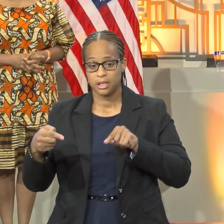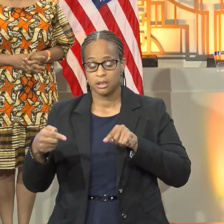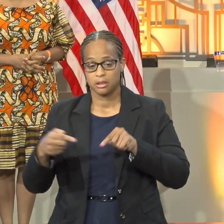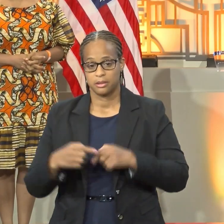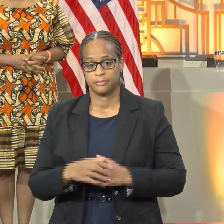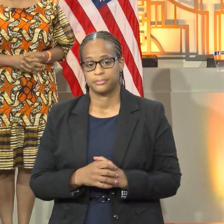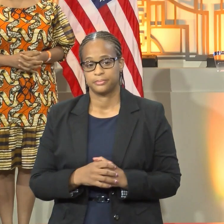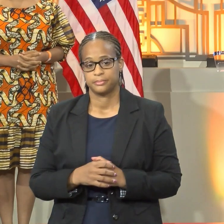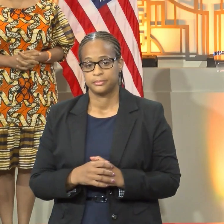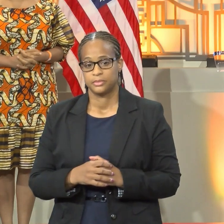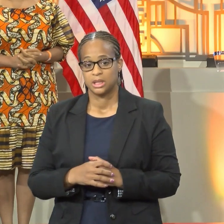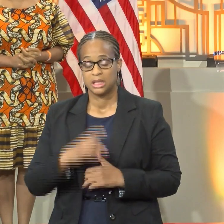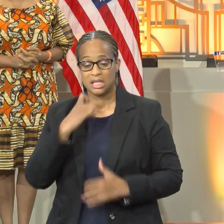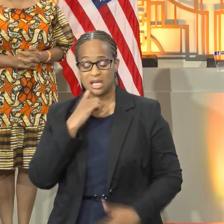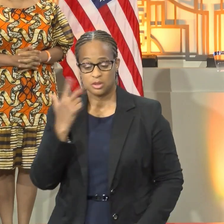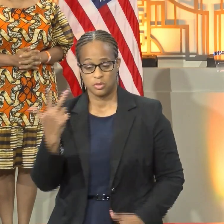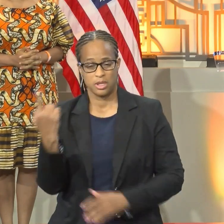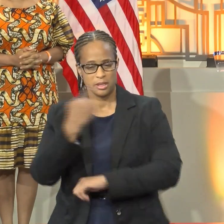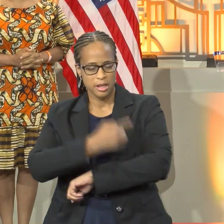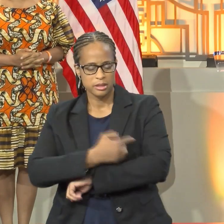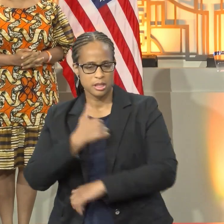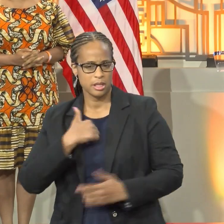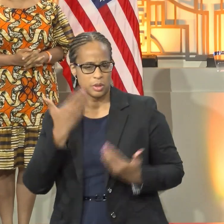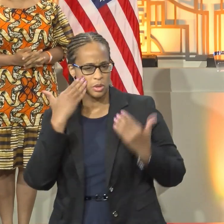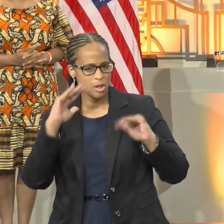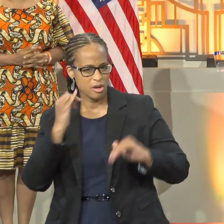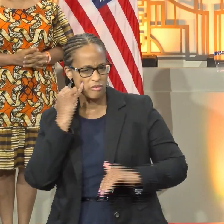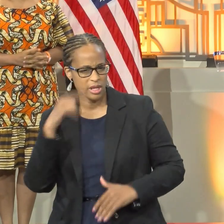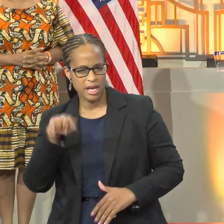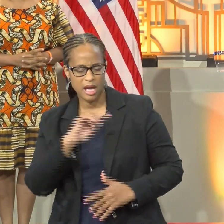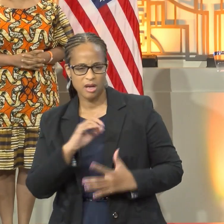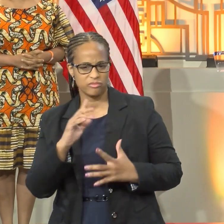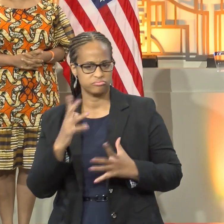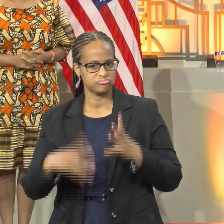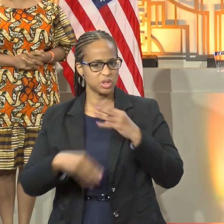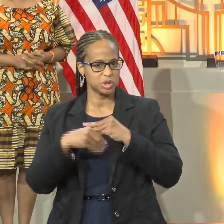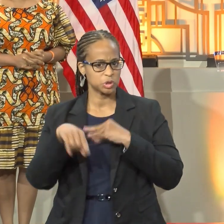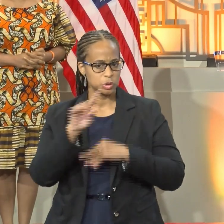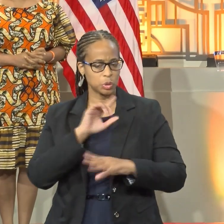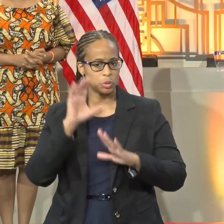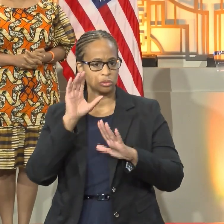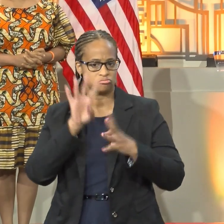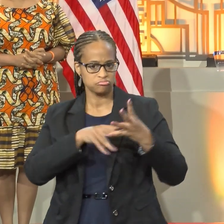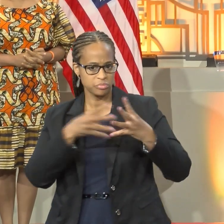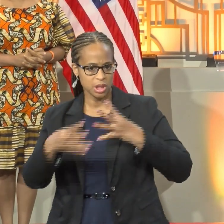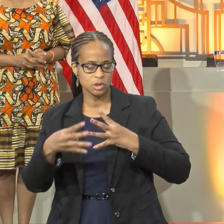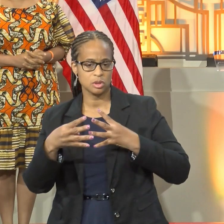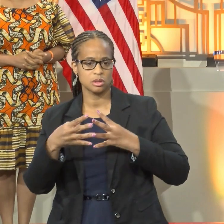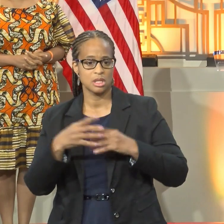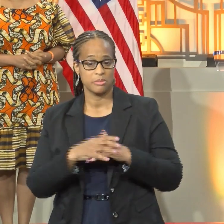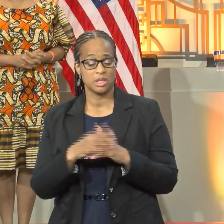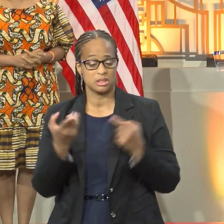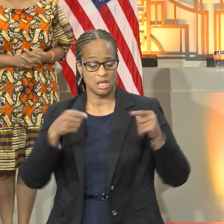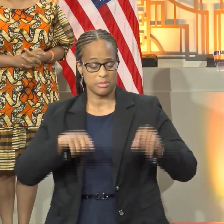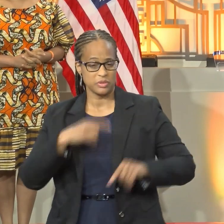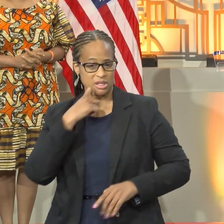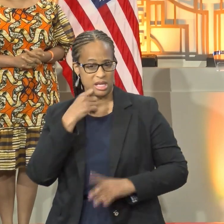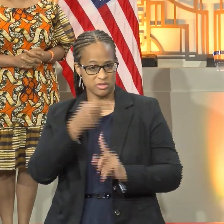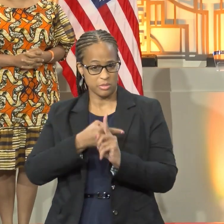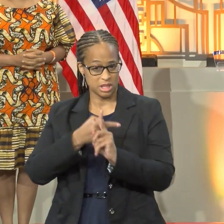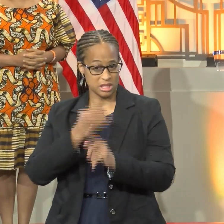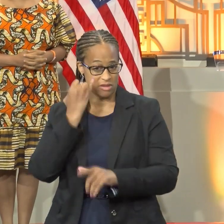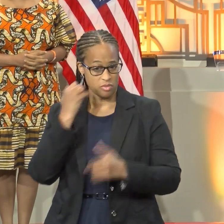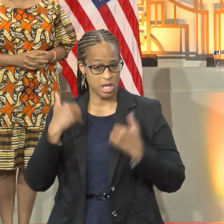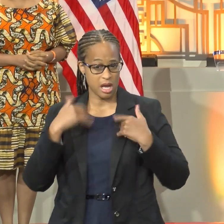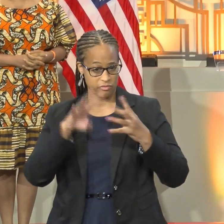the last 3 days, I don't know if we have the additional charts of what has taken place over the last several months. If we